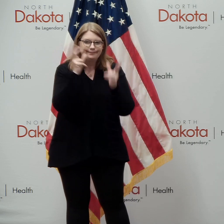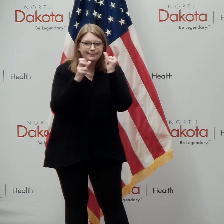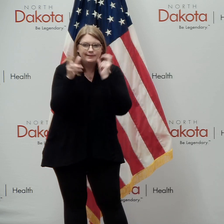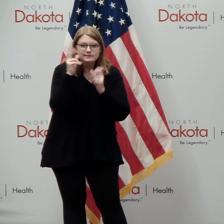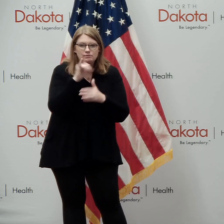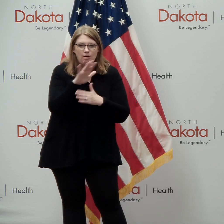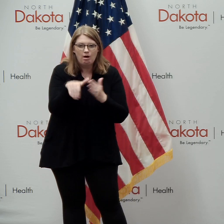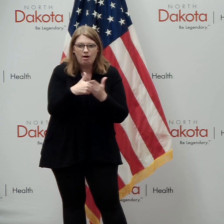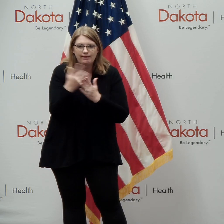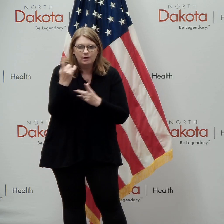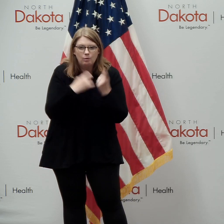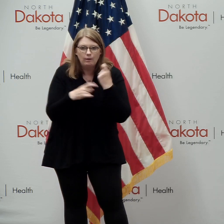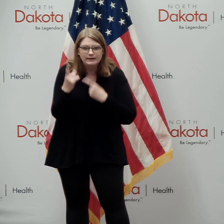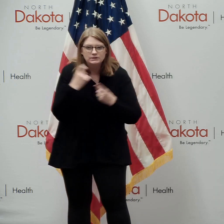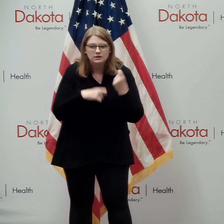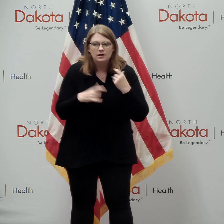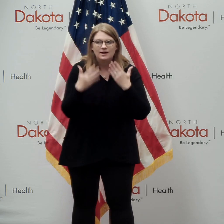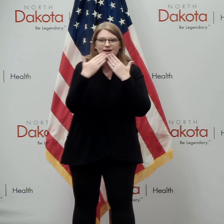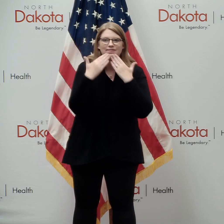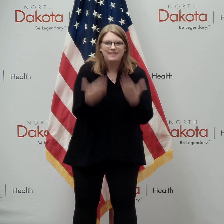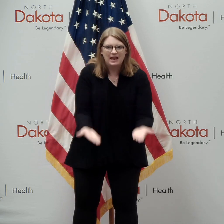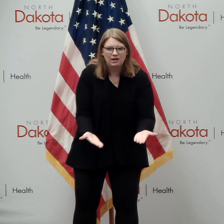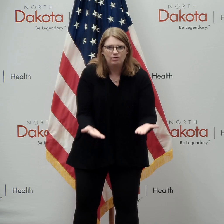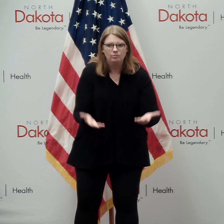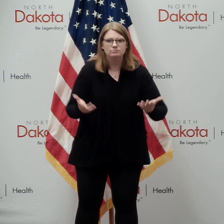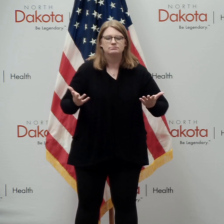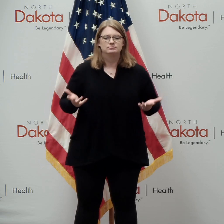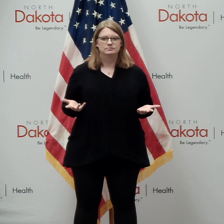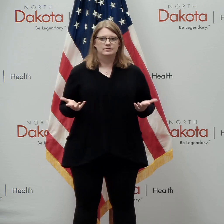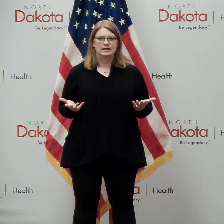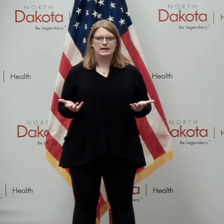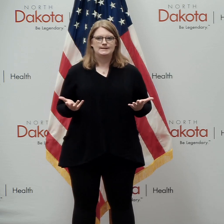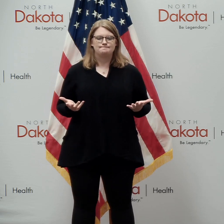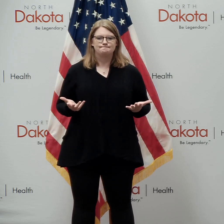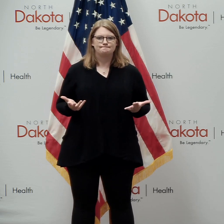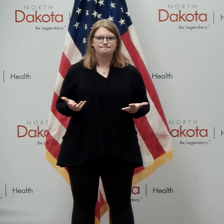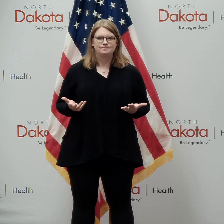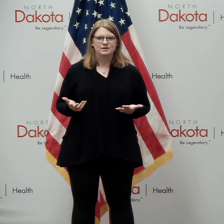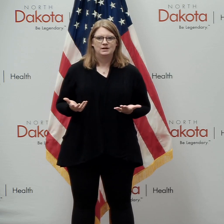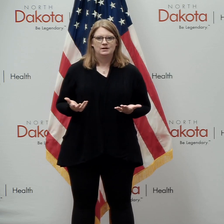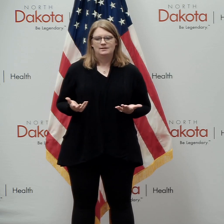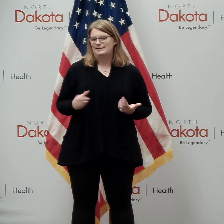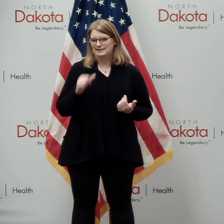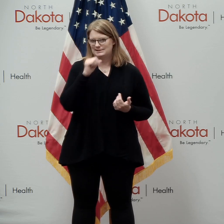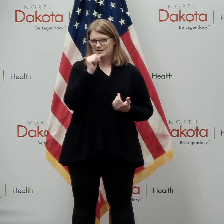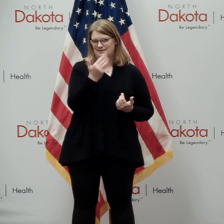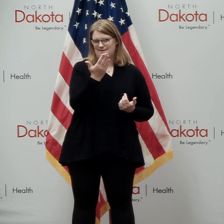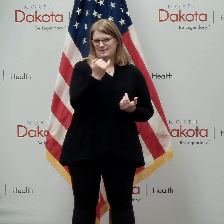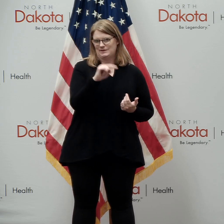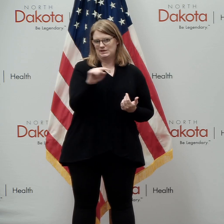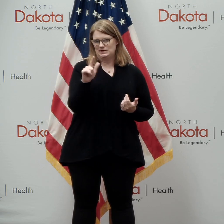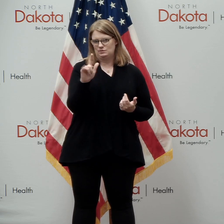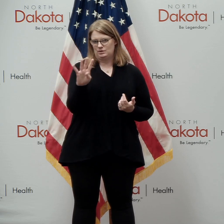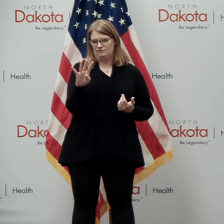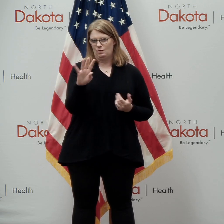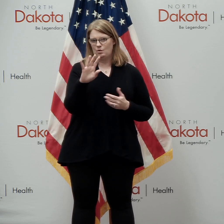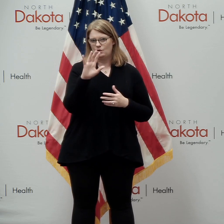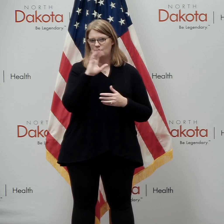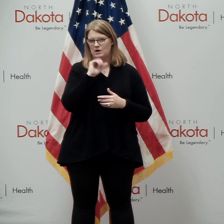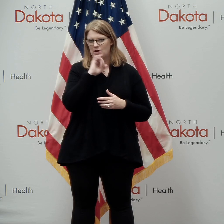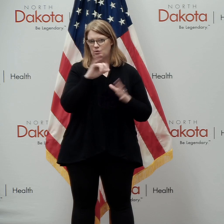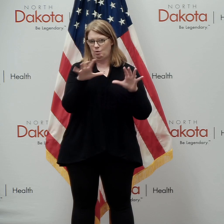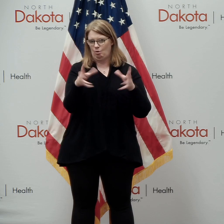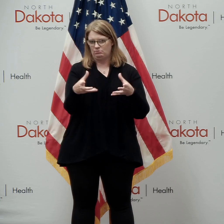the end of these things. A deep gratitude to them. That's not the 15 to 24-year-olds. not the target audience